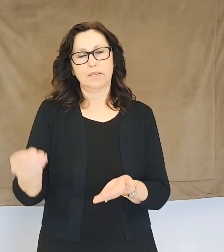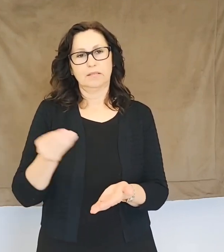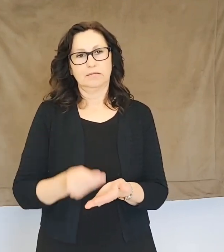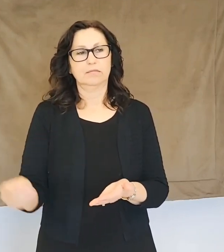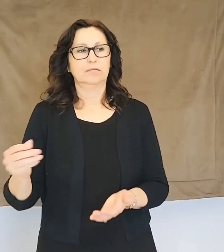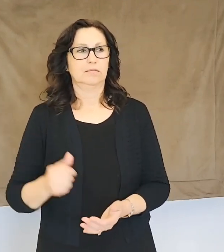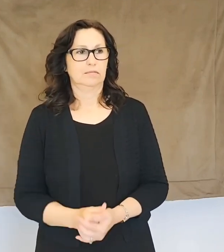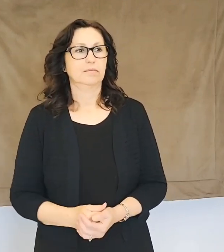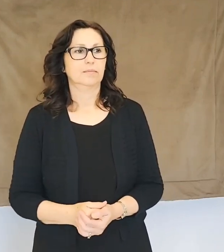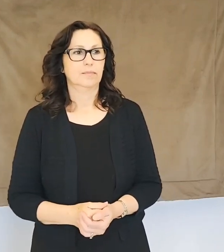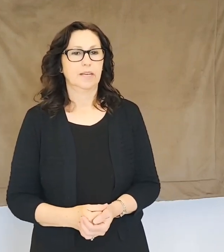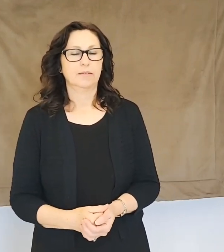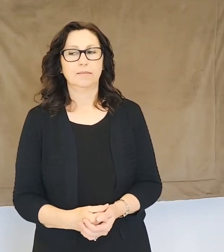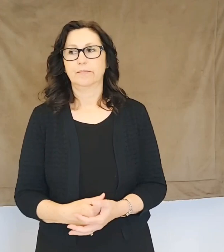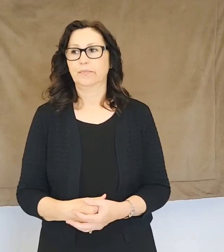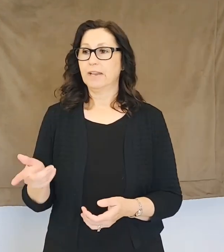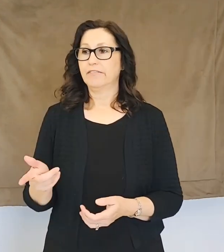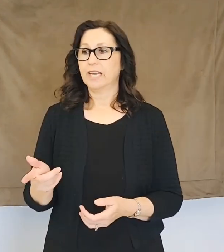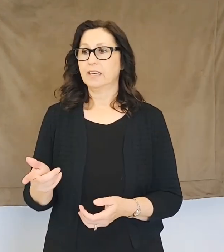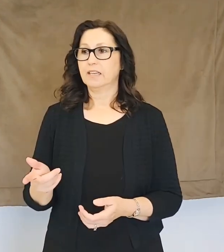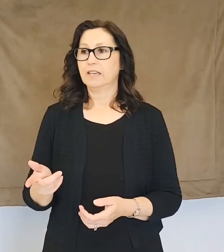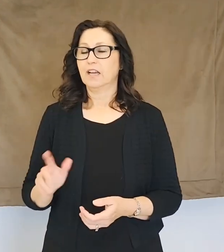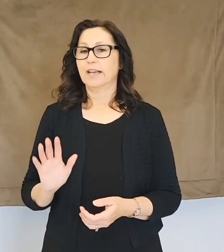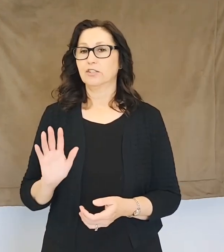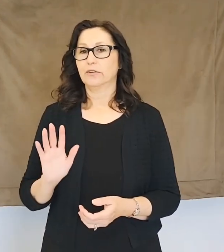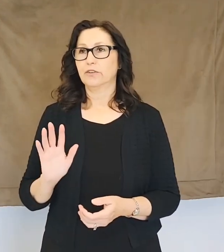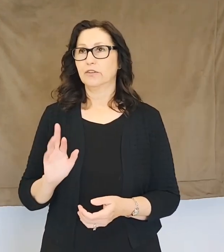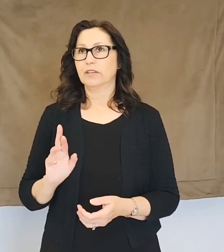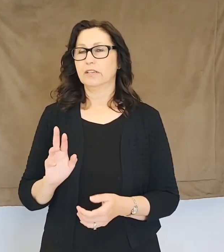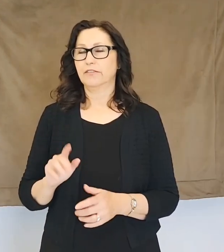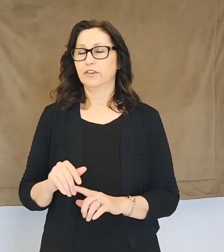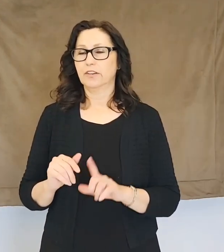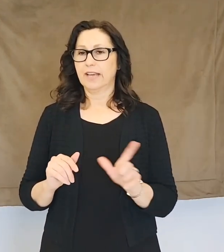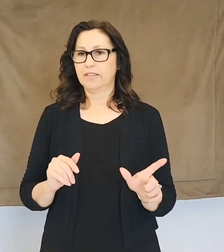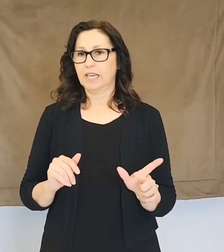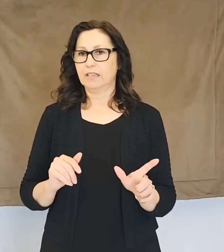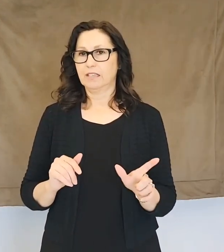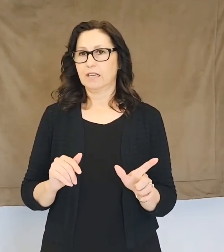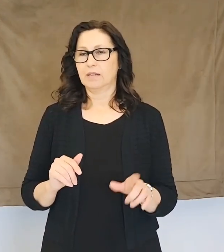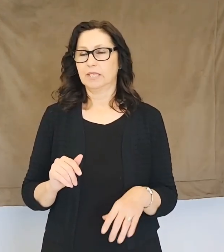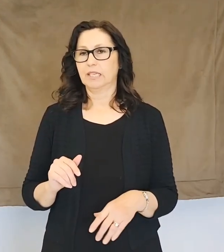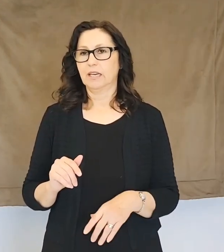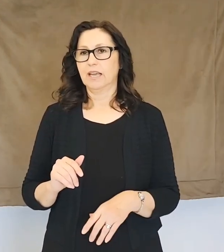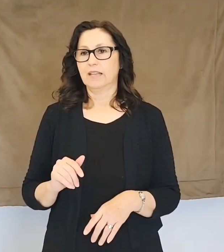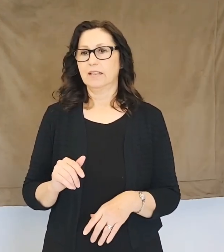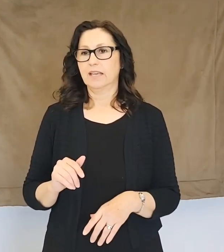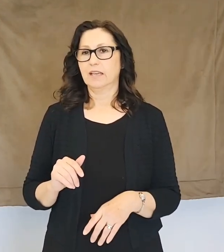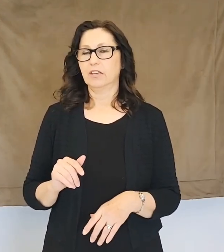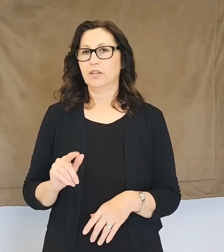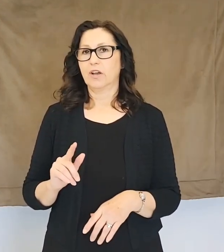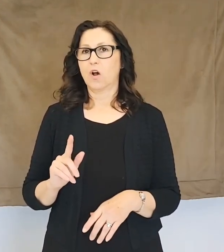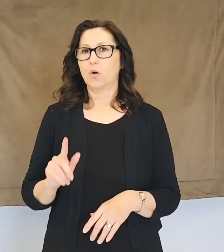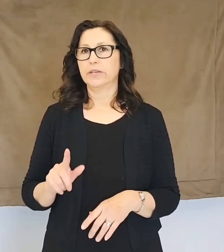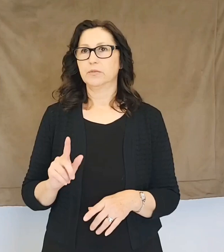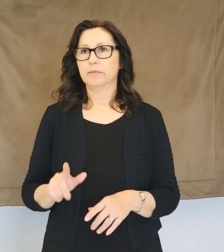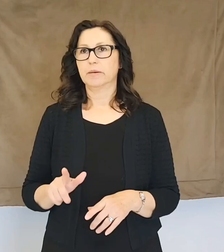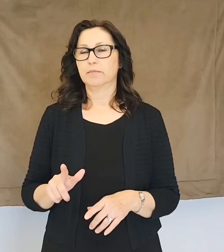shopping. Okay. Are you left-handed? Yeah. Okay, so if you're left-handed dominant, then always